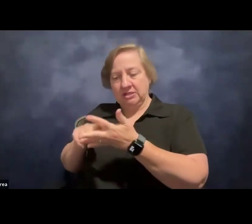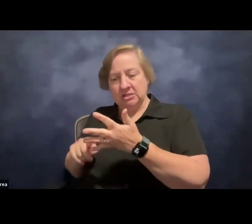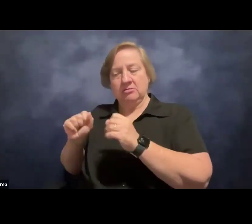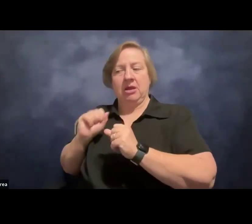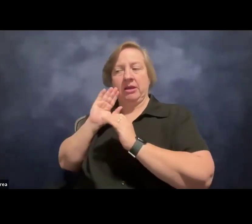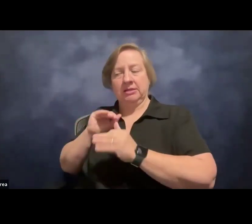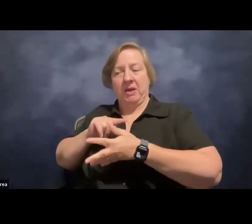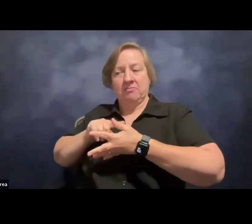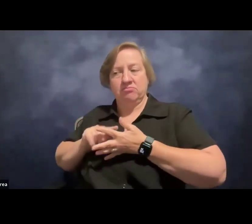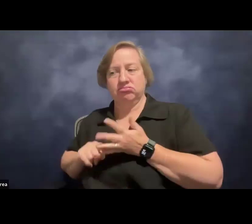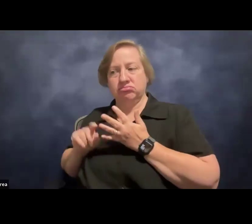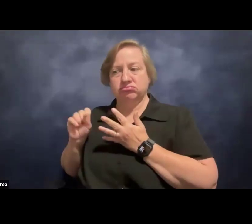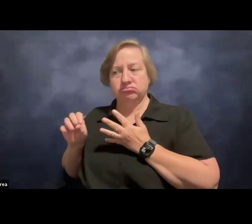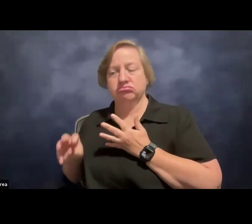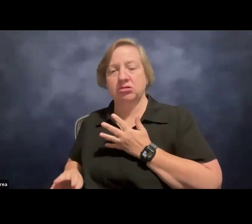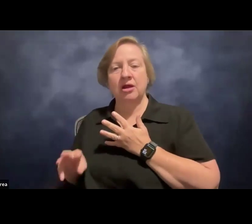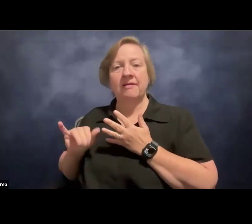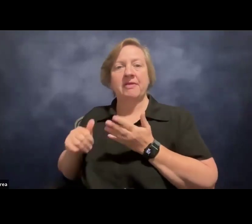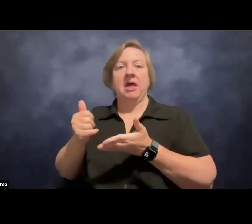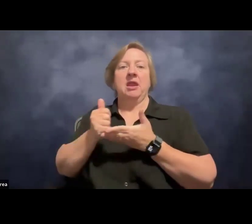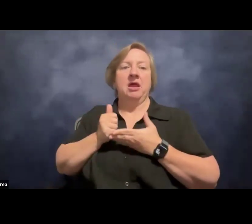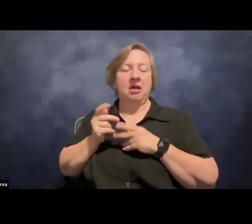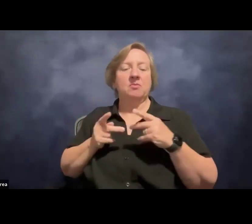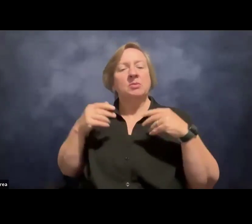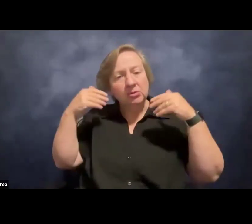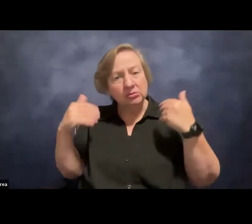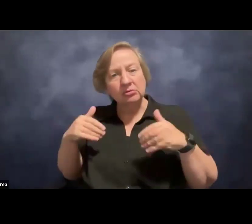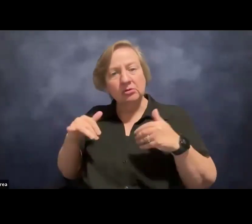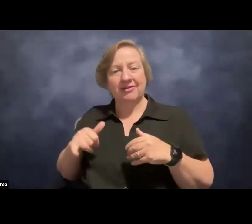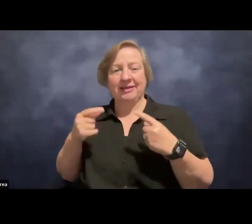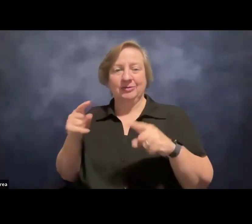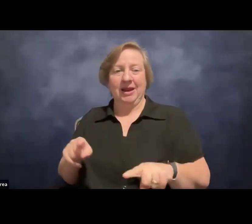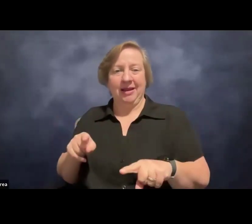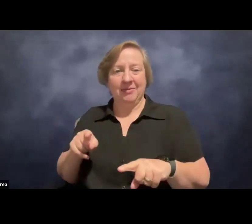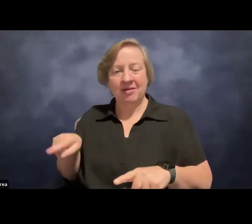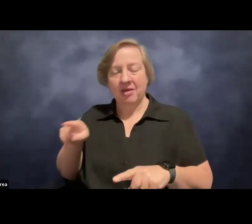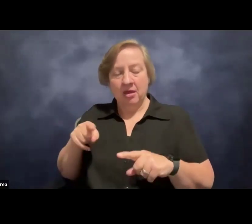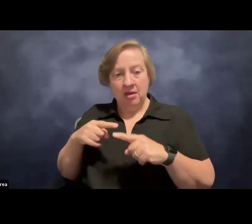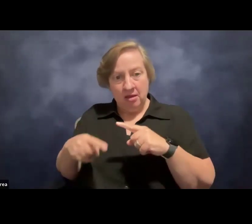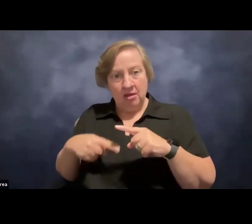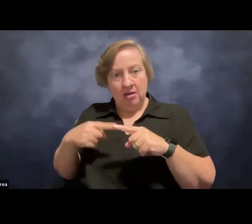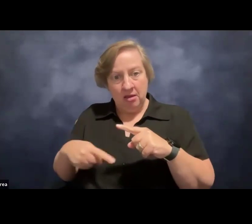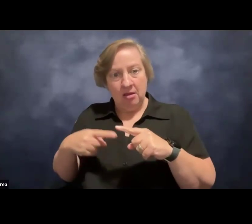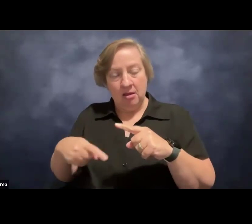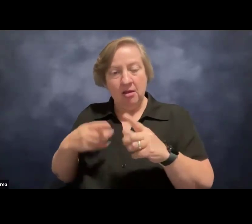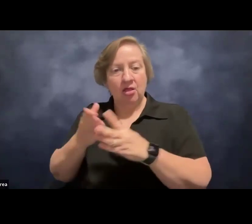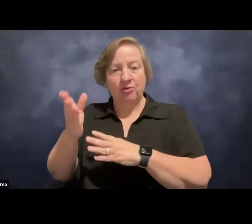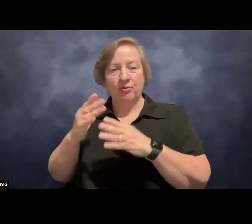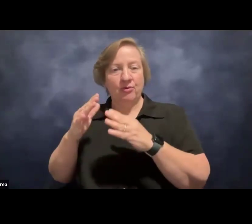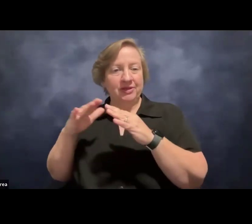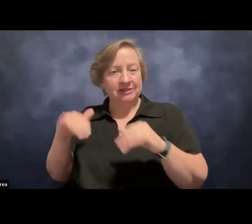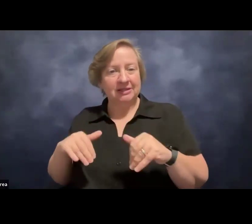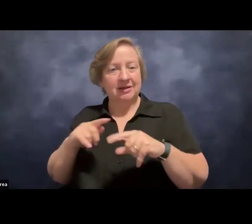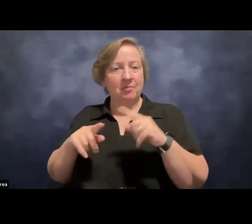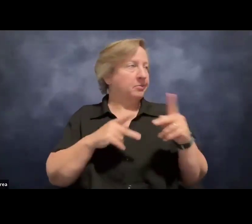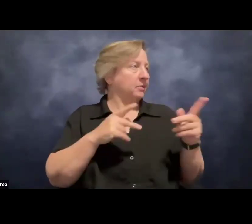expect. And that's really helpful for people, because I think that's what's happening is they're cycling through the system. There's more, but not everybody's aware of what those